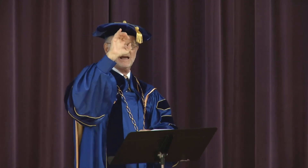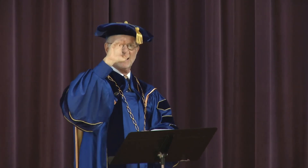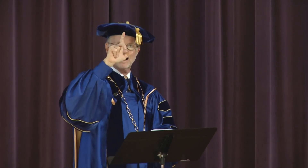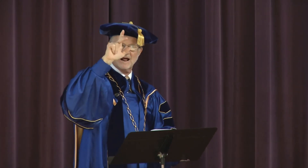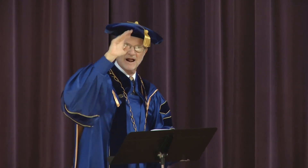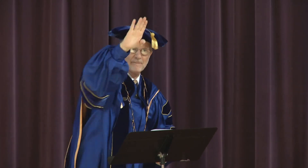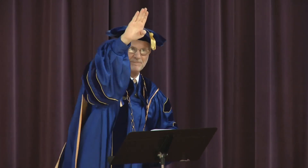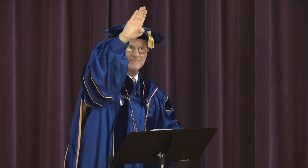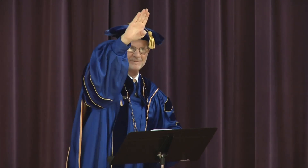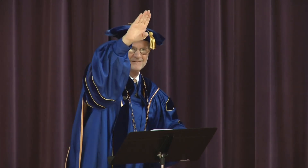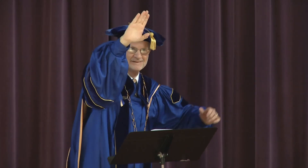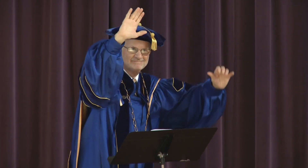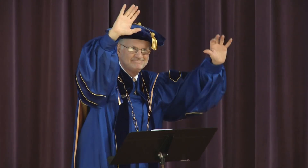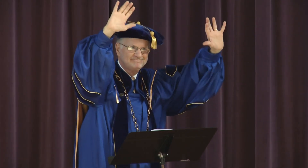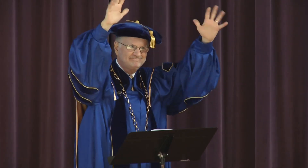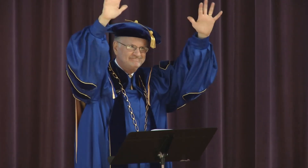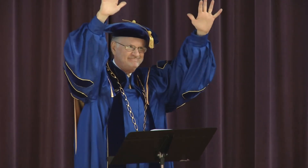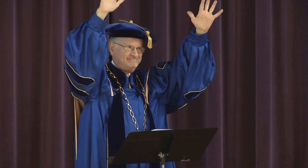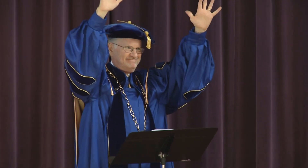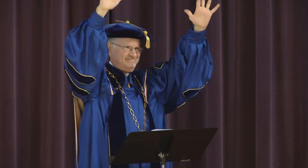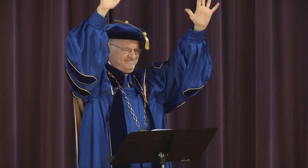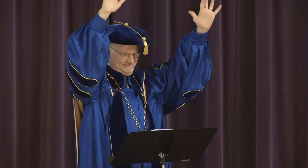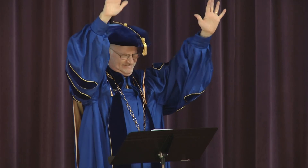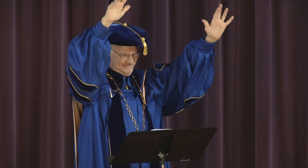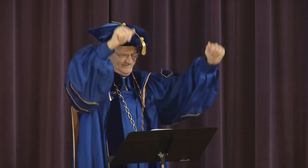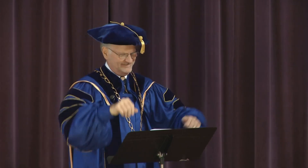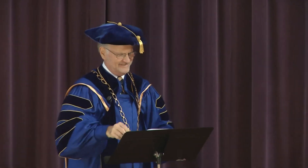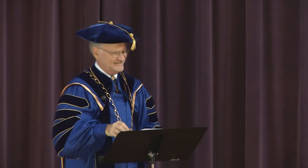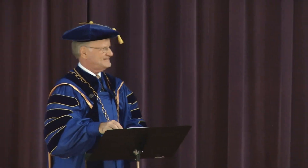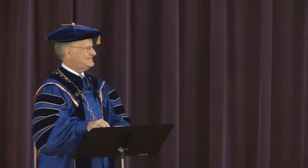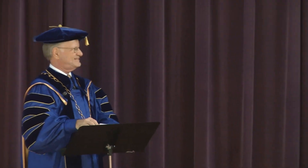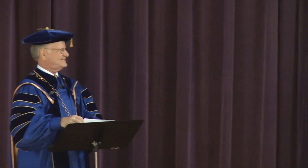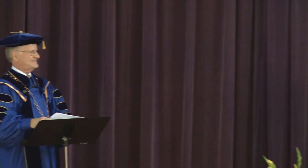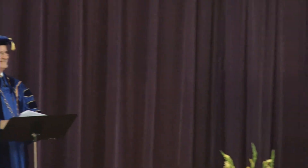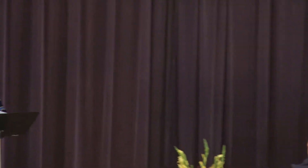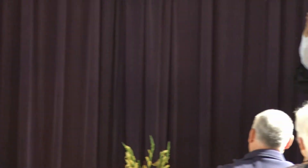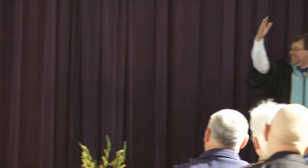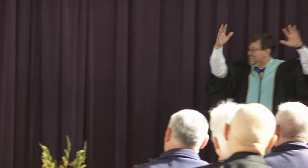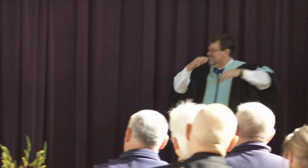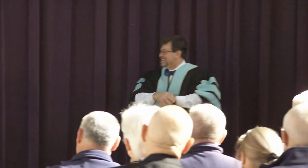Alumni Emeriti Club. Congratulations to you all.